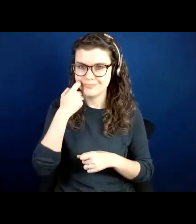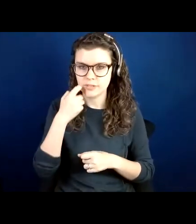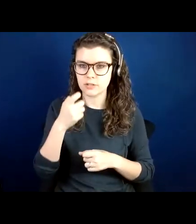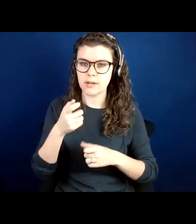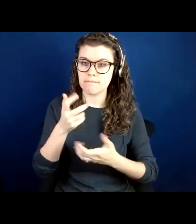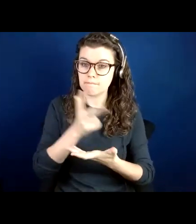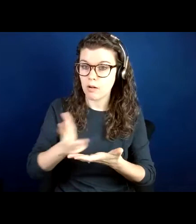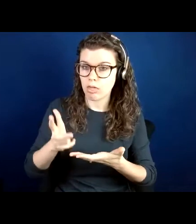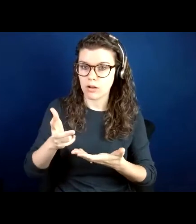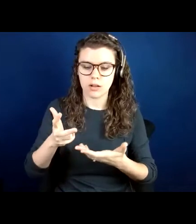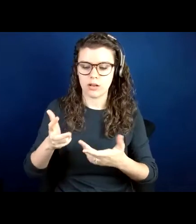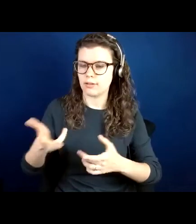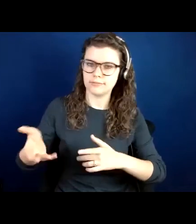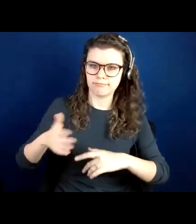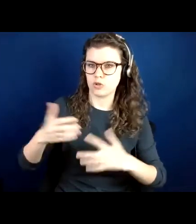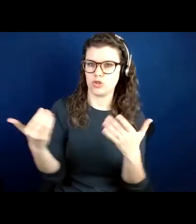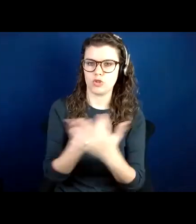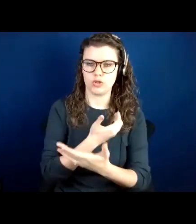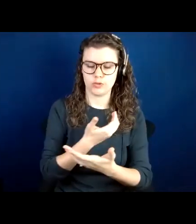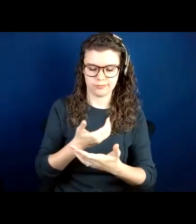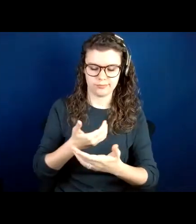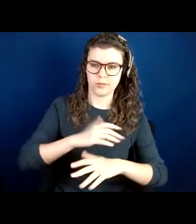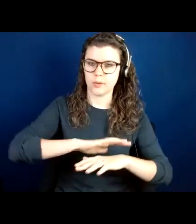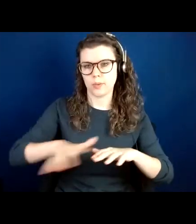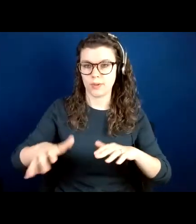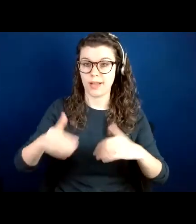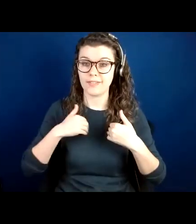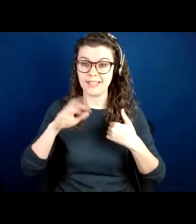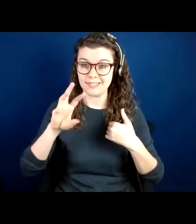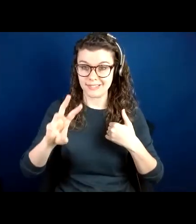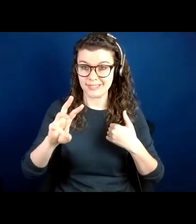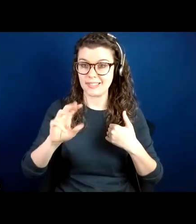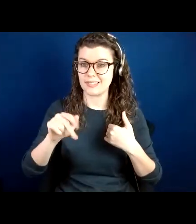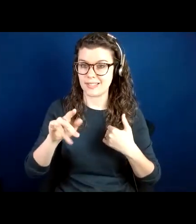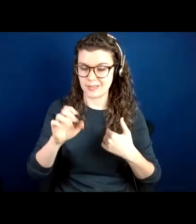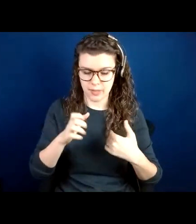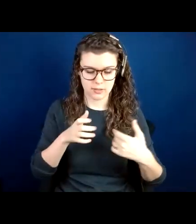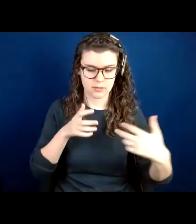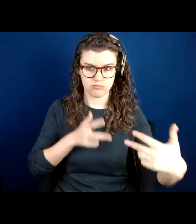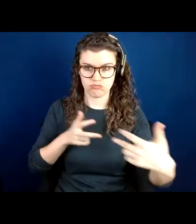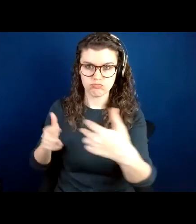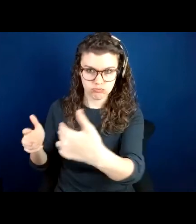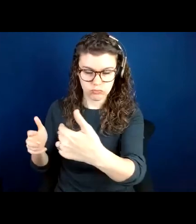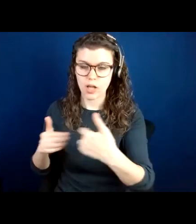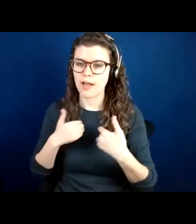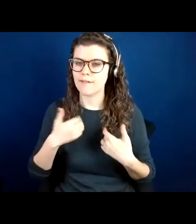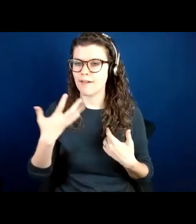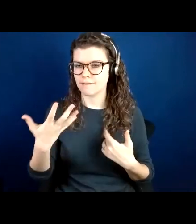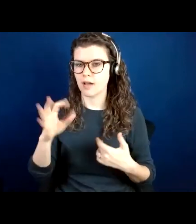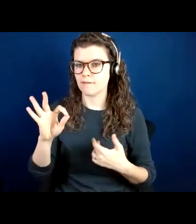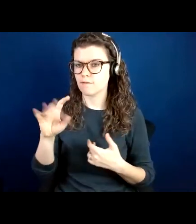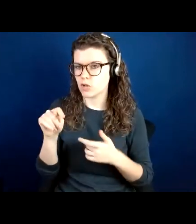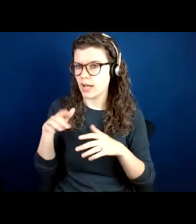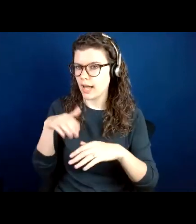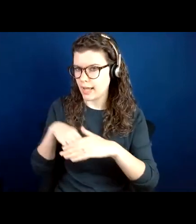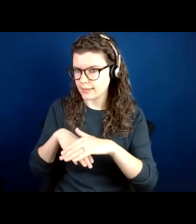parking lot. They have 6 spaces facing each other. There's a 5-foot access aisle making 1 space